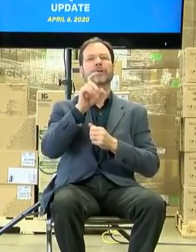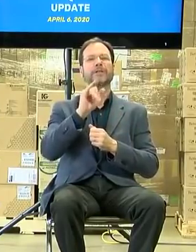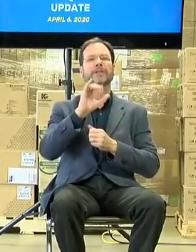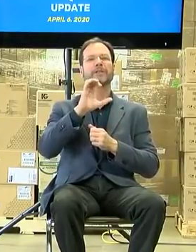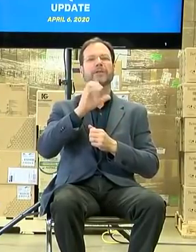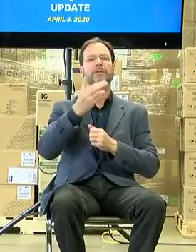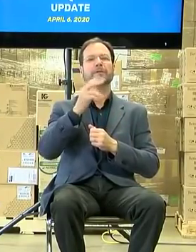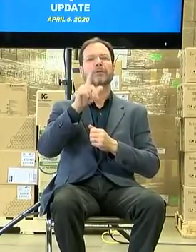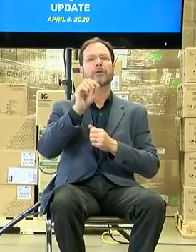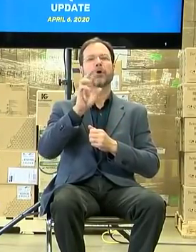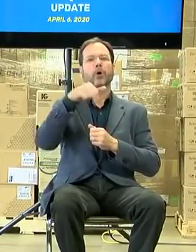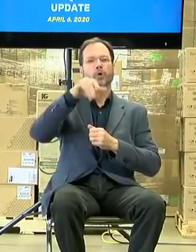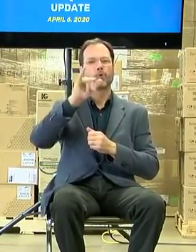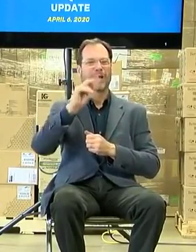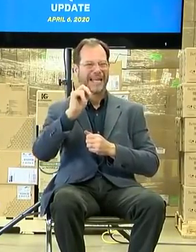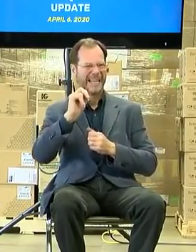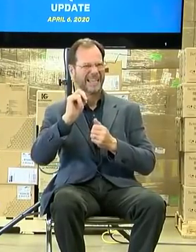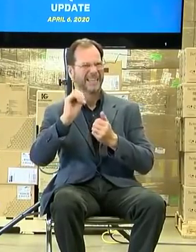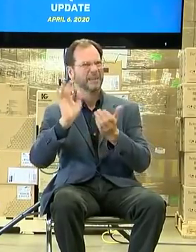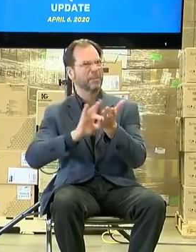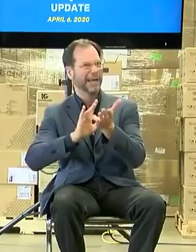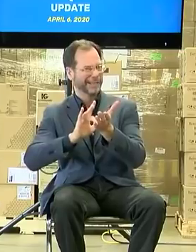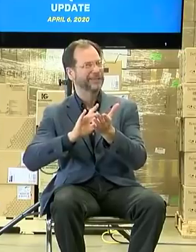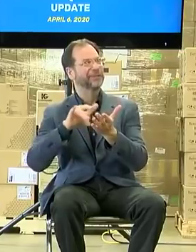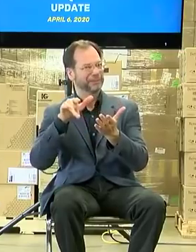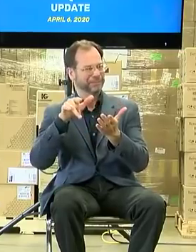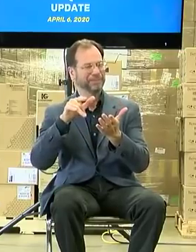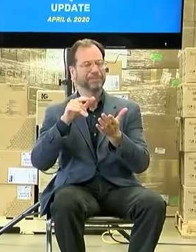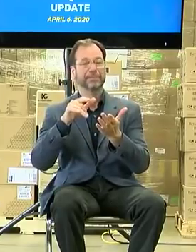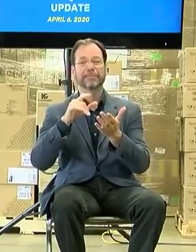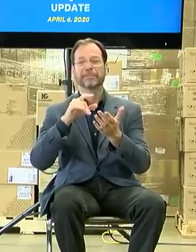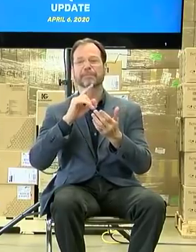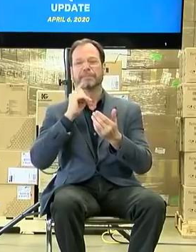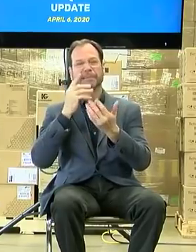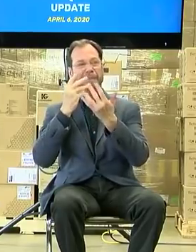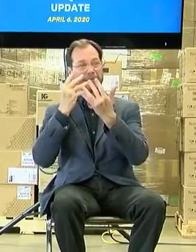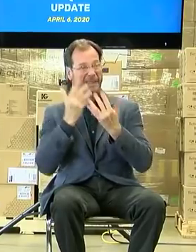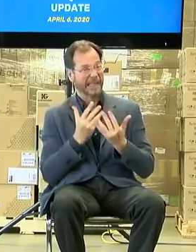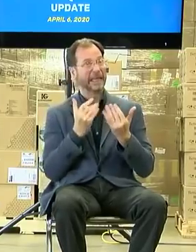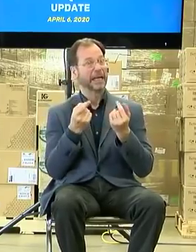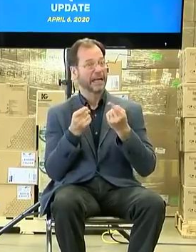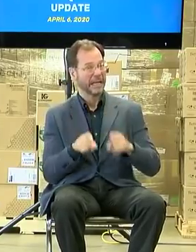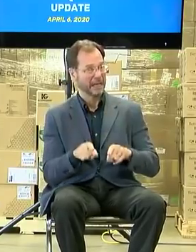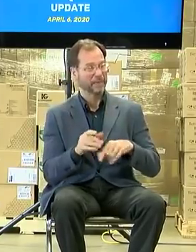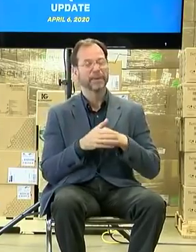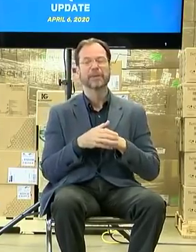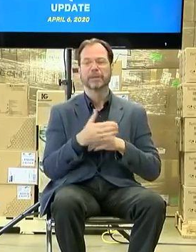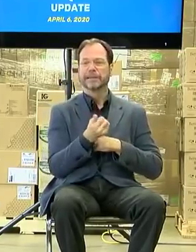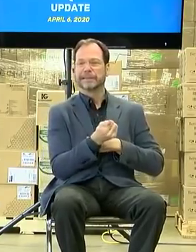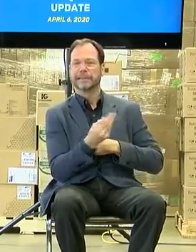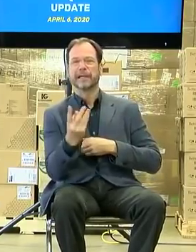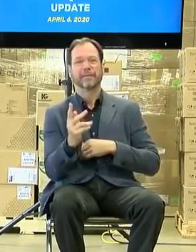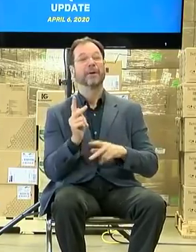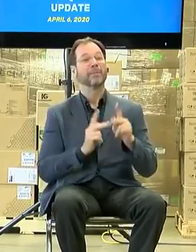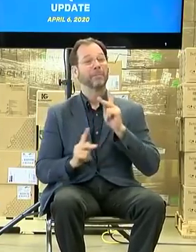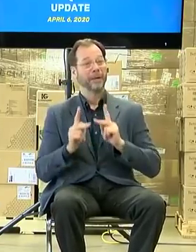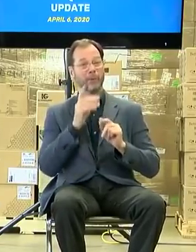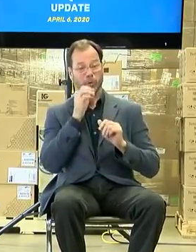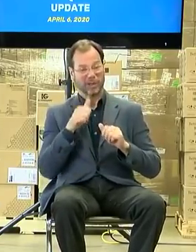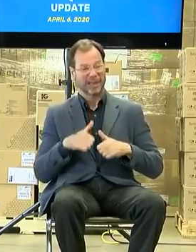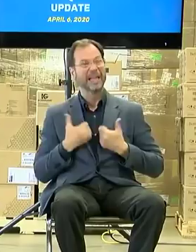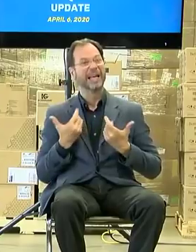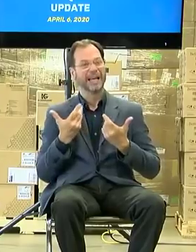hydroxychloroquine. There's been an unfortunate identification of a number of residents at